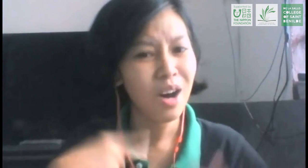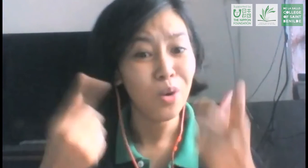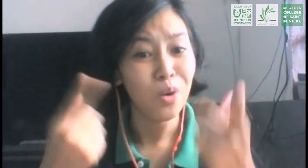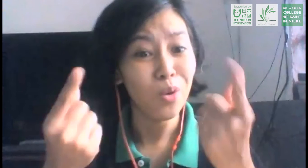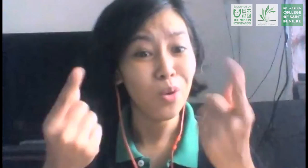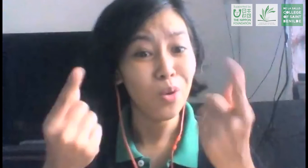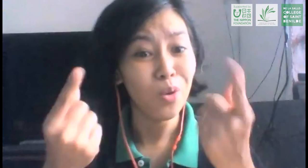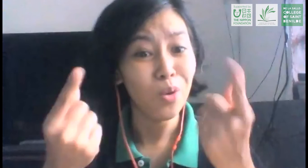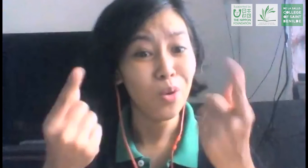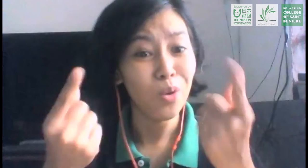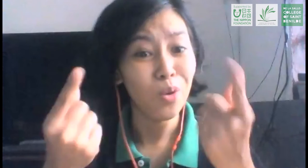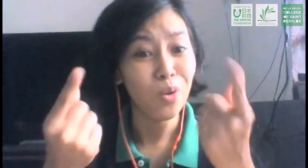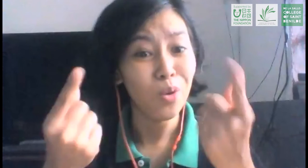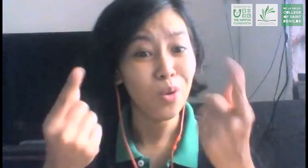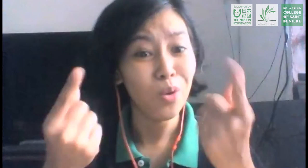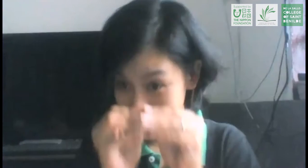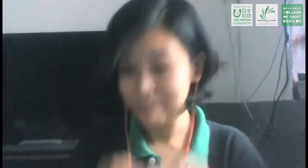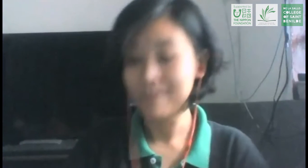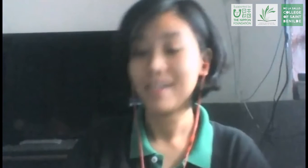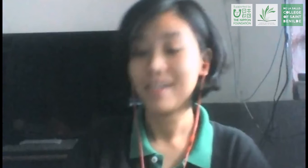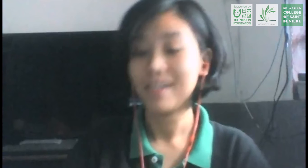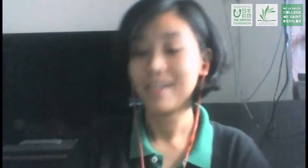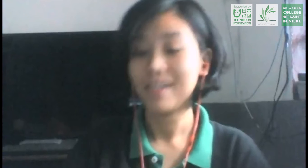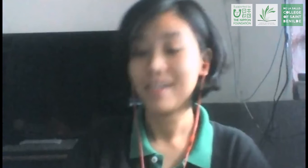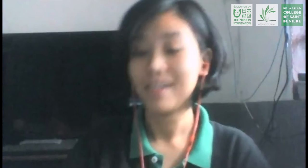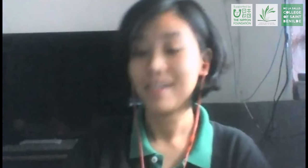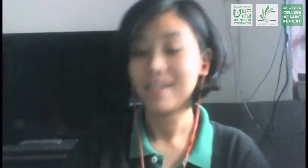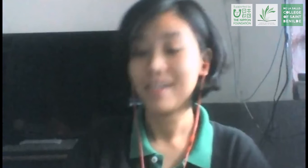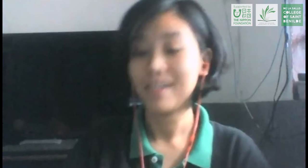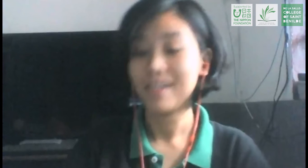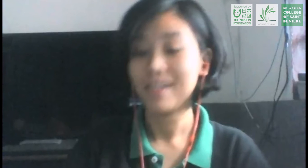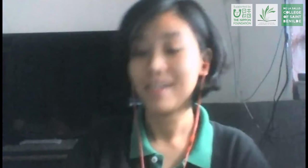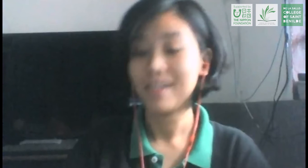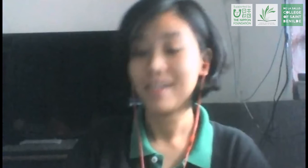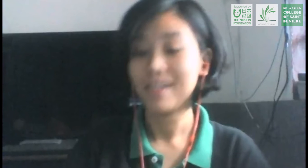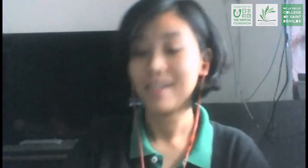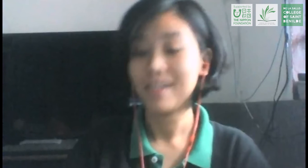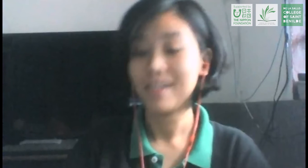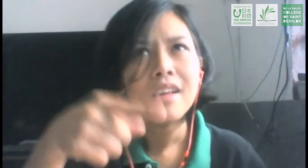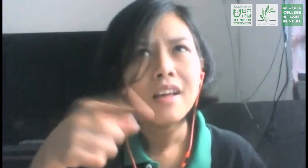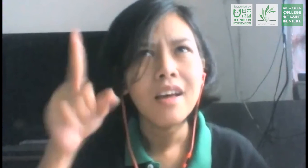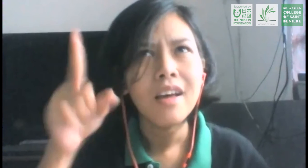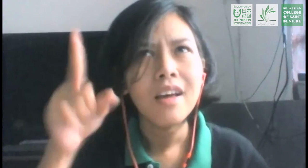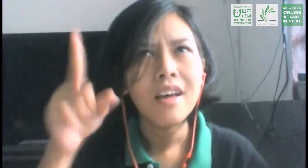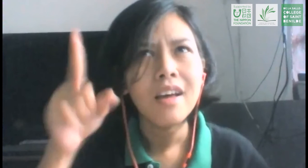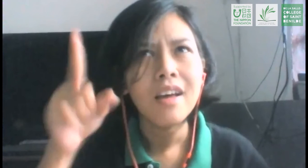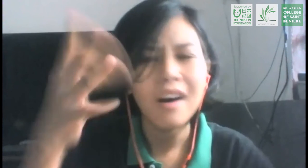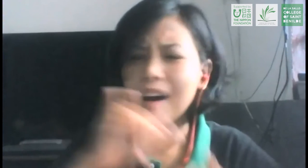And then there is a kind of glazed look. So